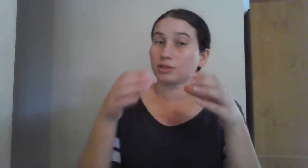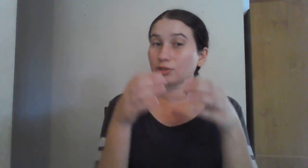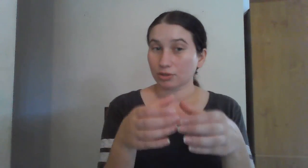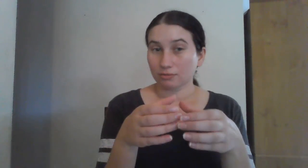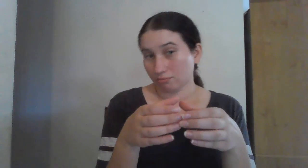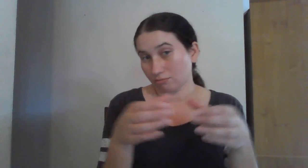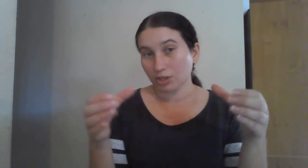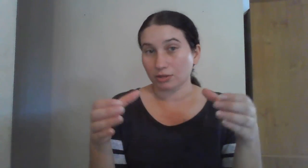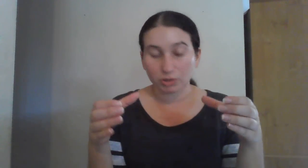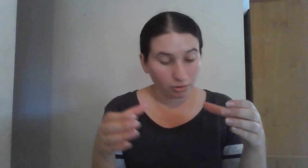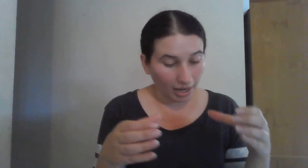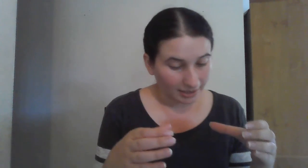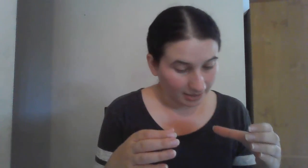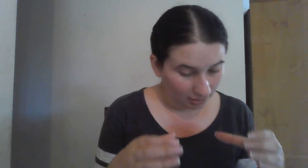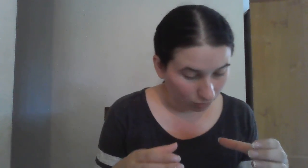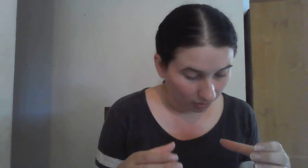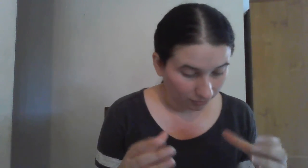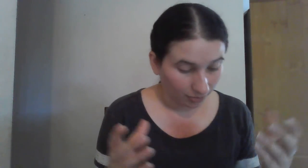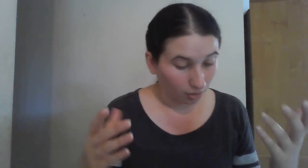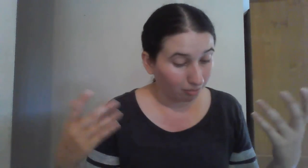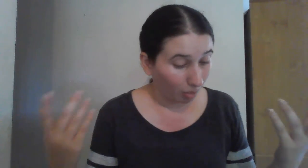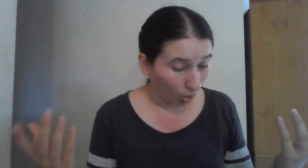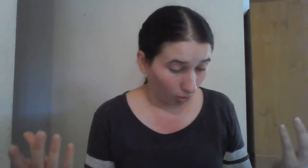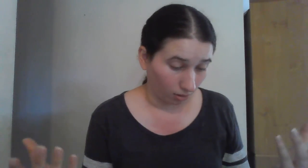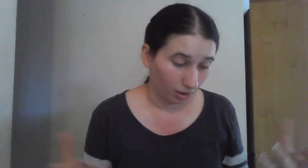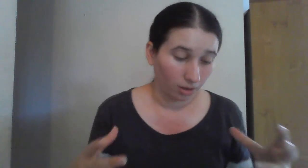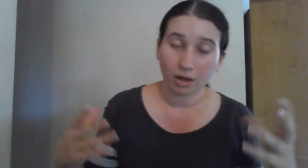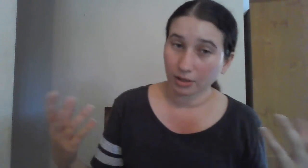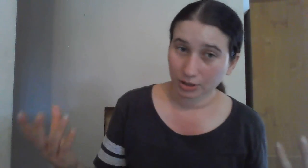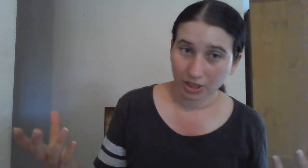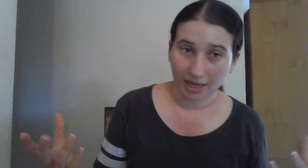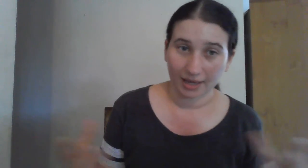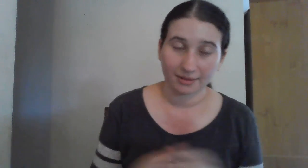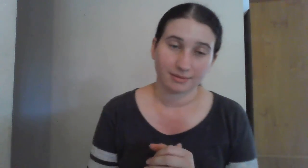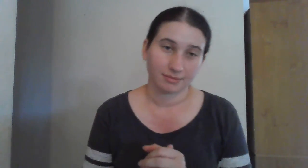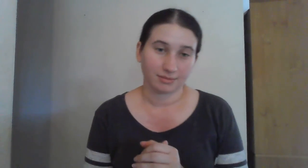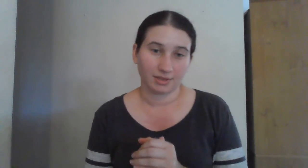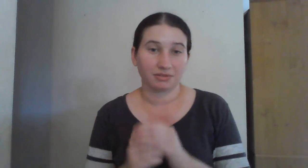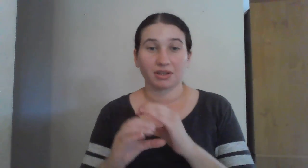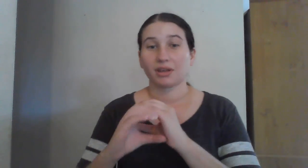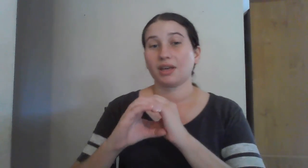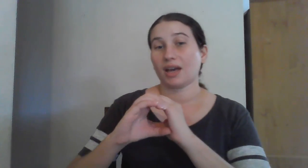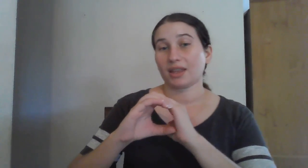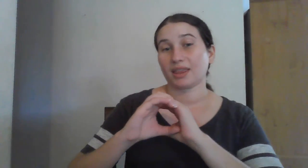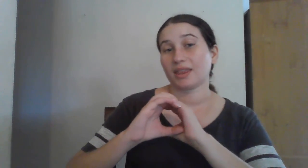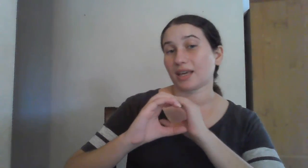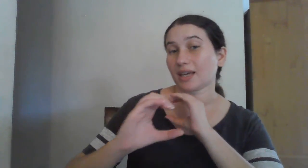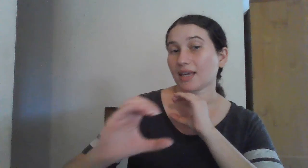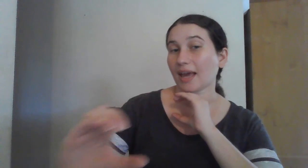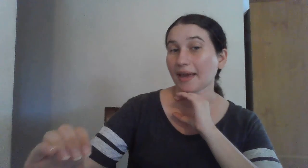it, two-handed as well for a bowl, a large can, even a thick